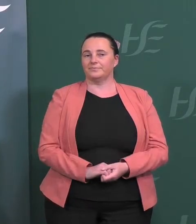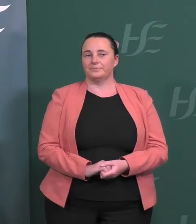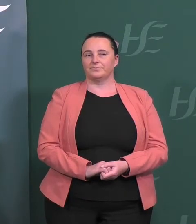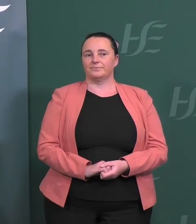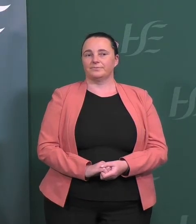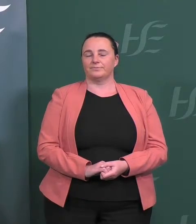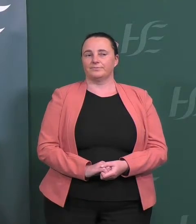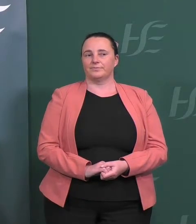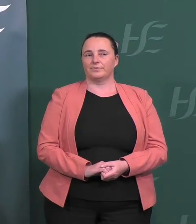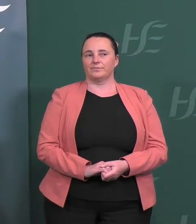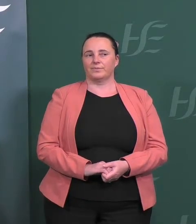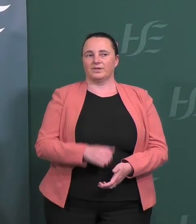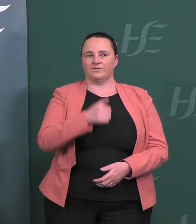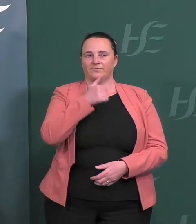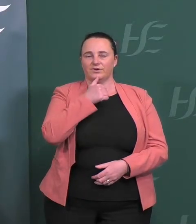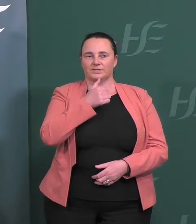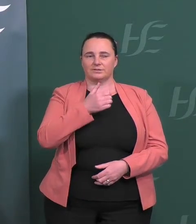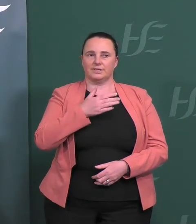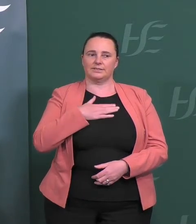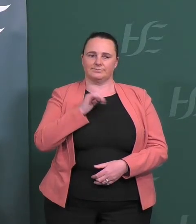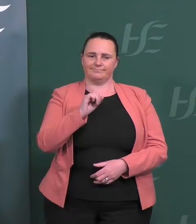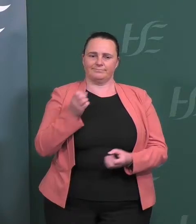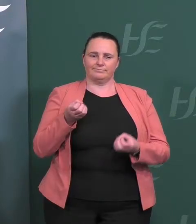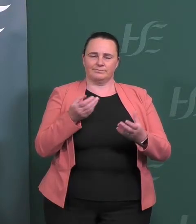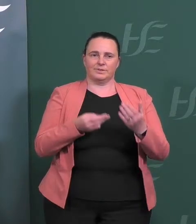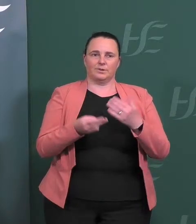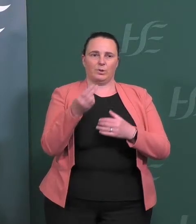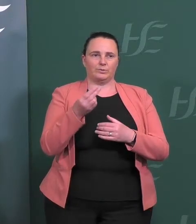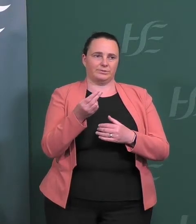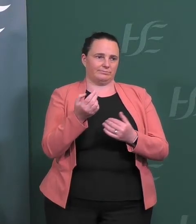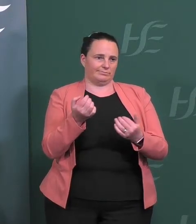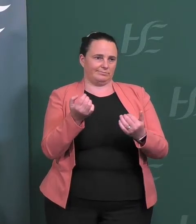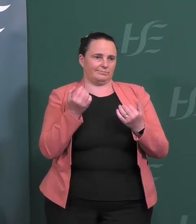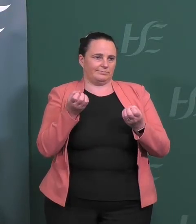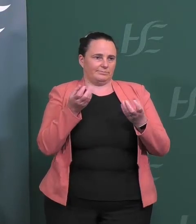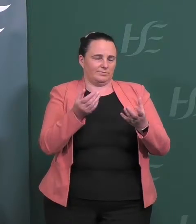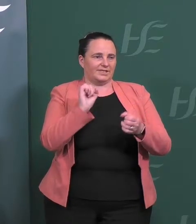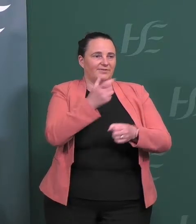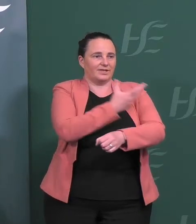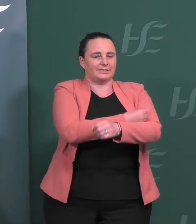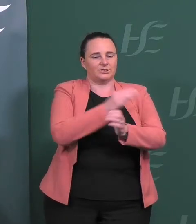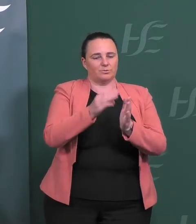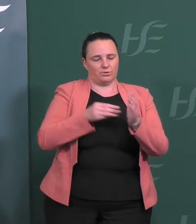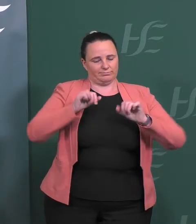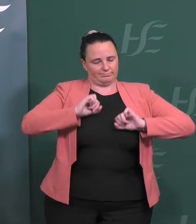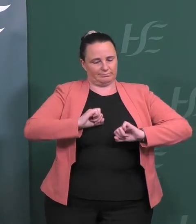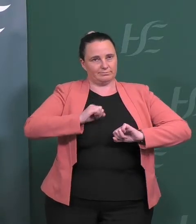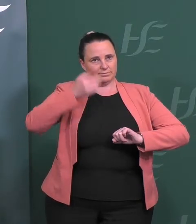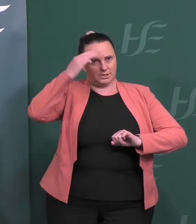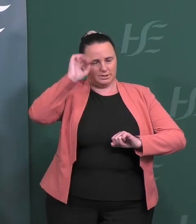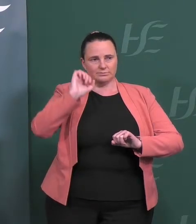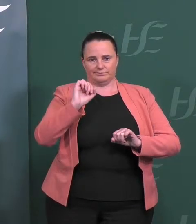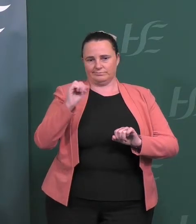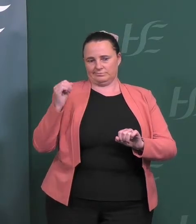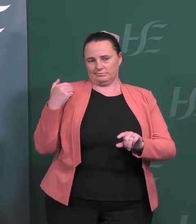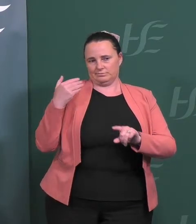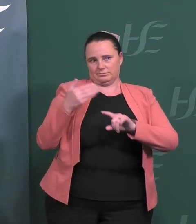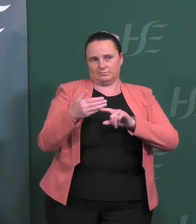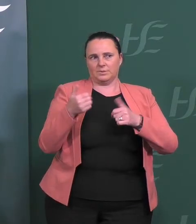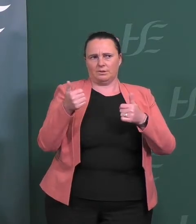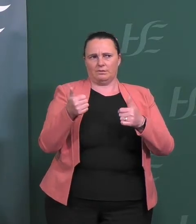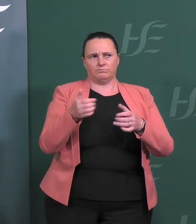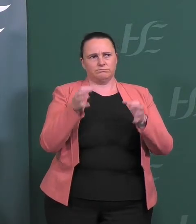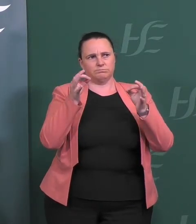First of all, I want to say the pace, the progress and the uptake of the vaccination programme here in Ireland is no doubt a